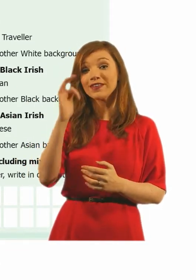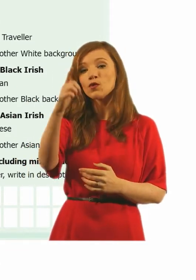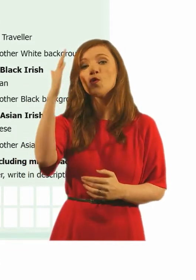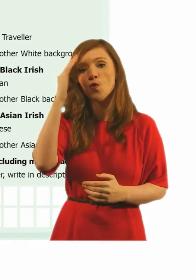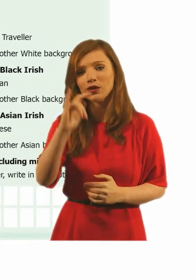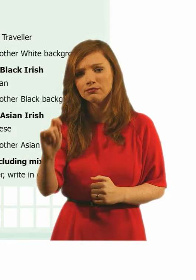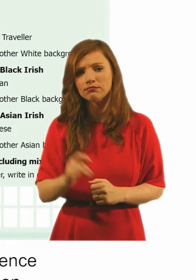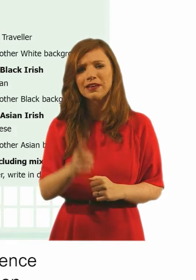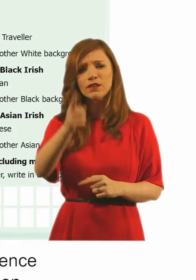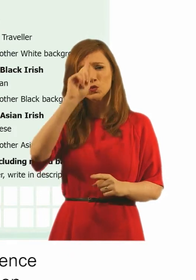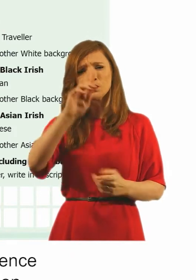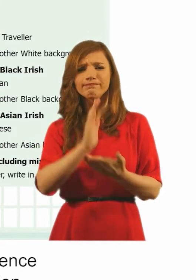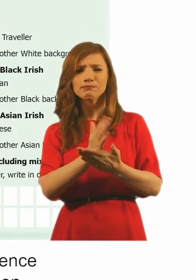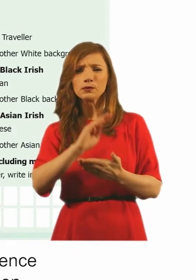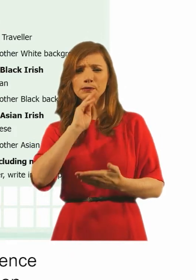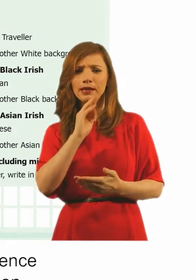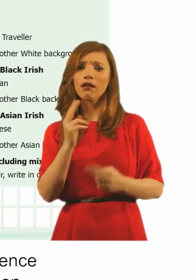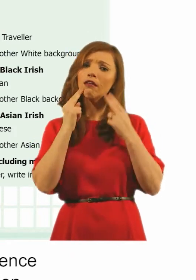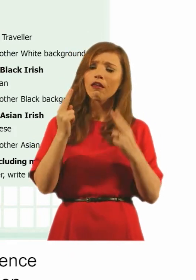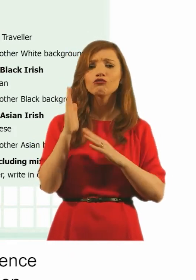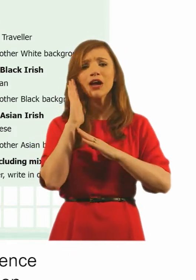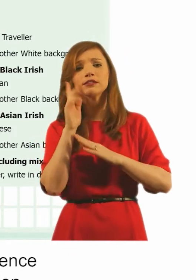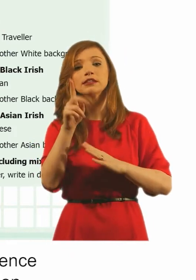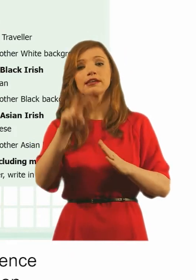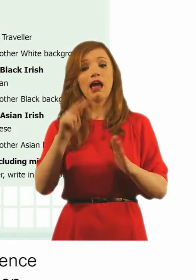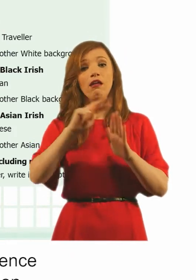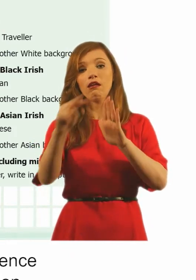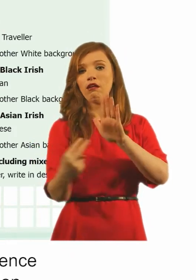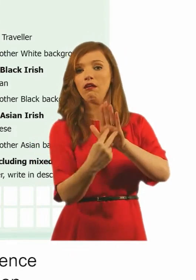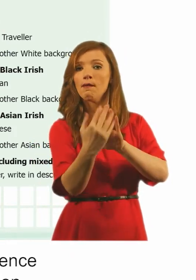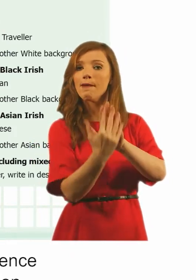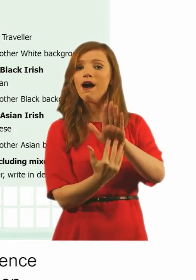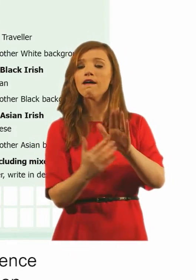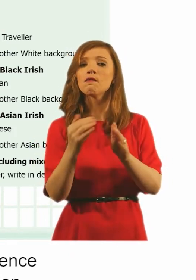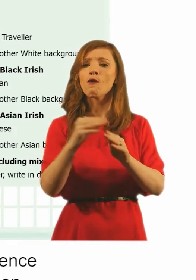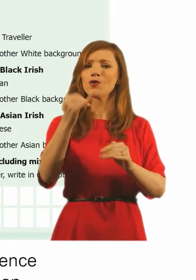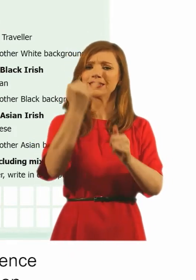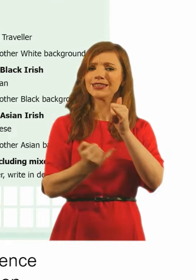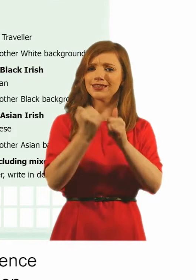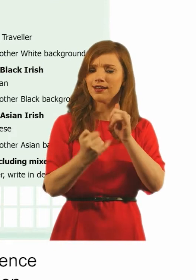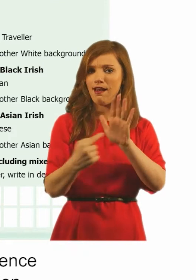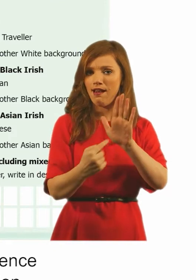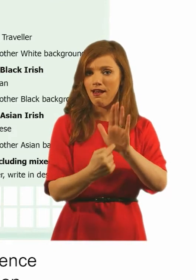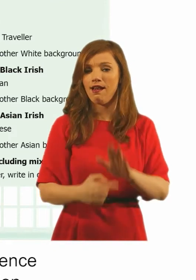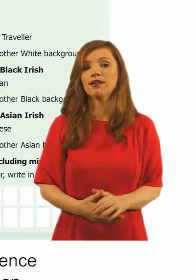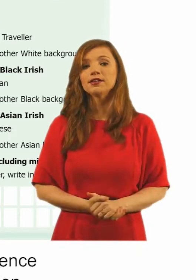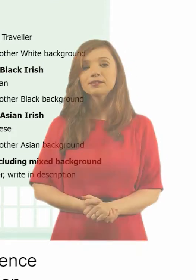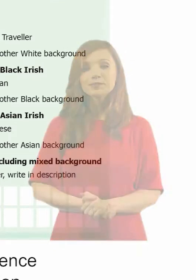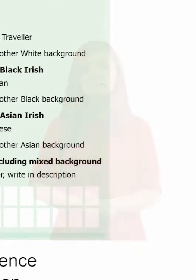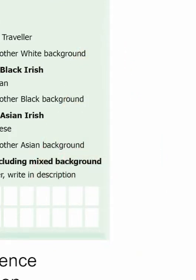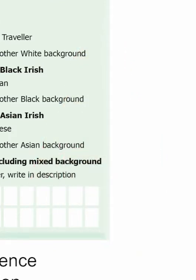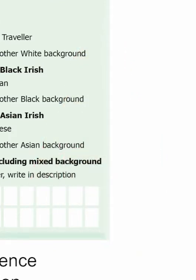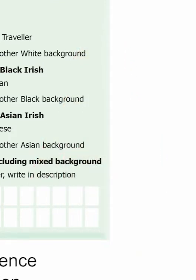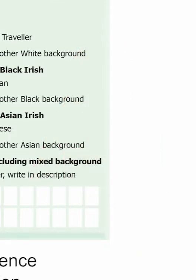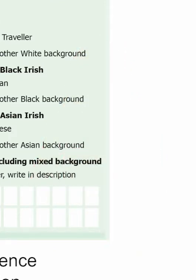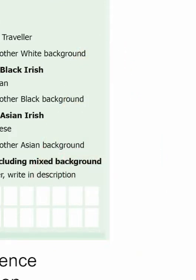you usually live, including your area code if you know it. If you're unsure what we mean by usual residence, check the back of the